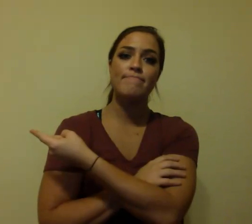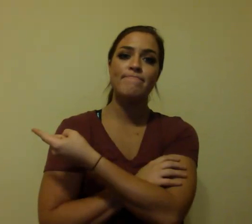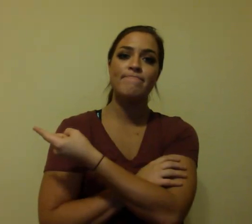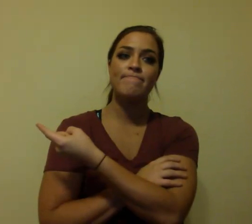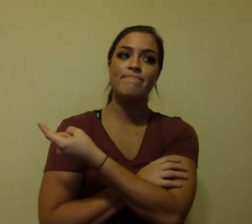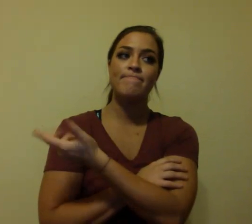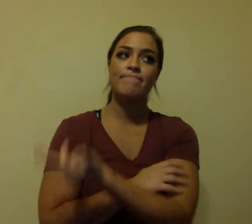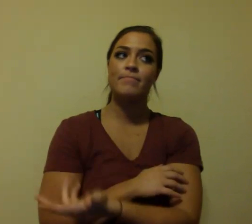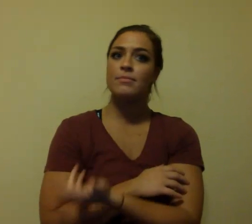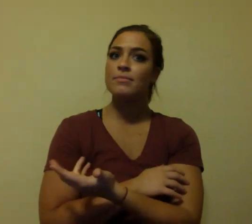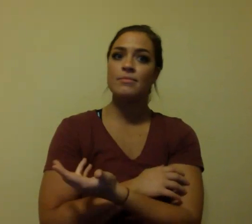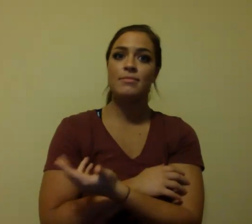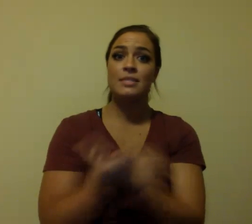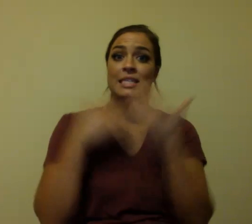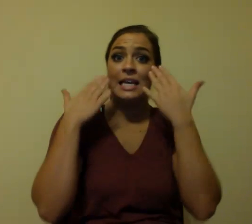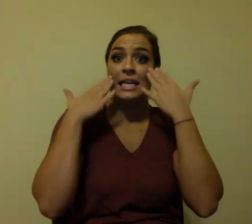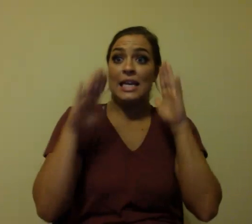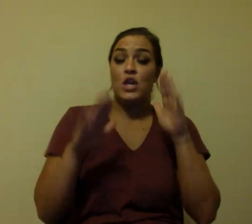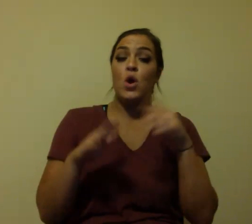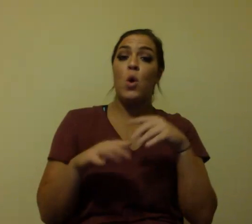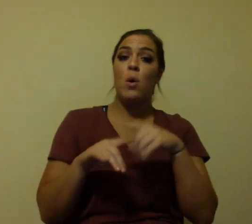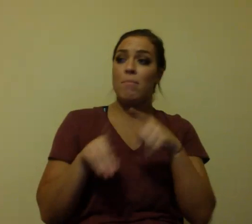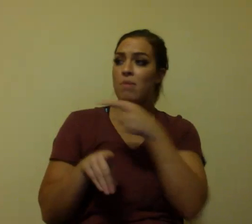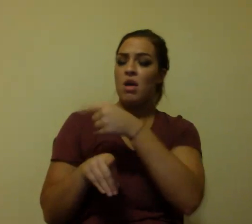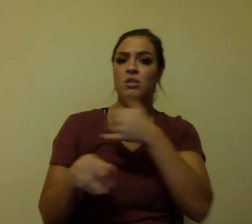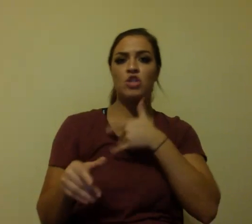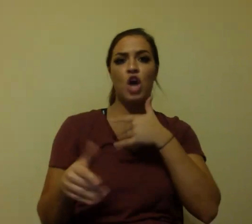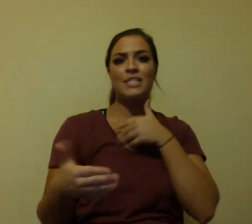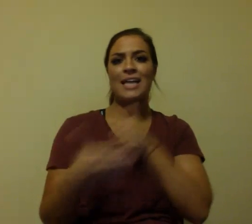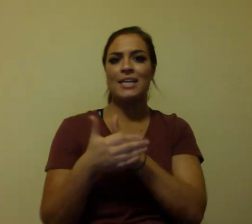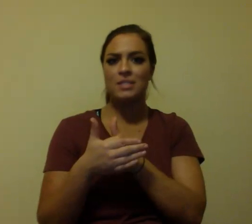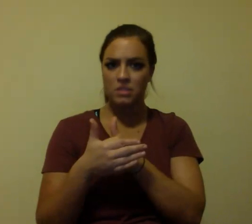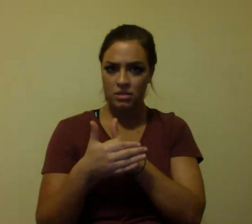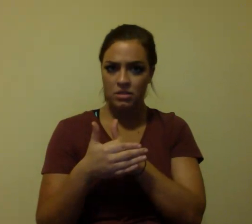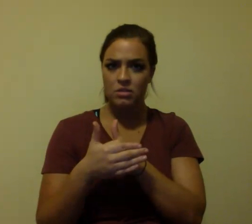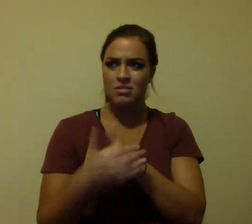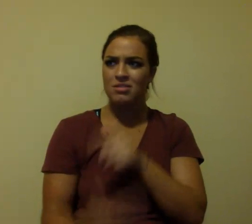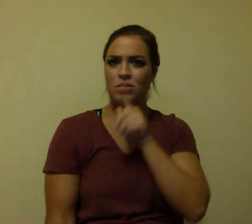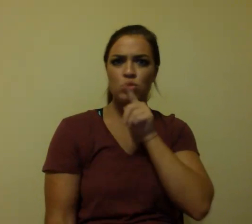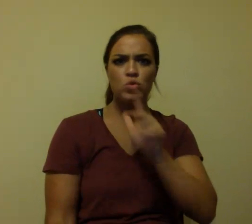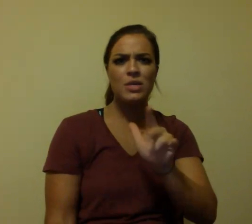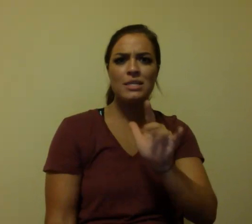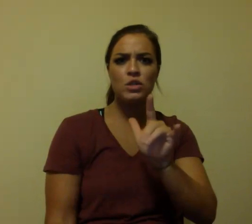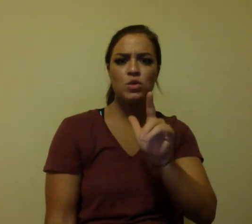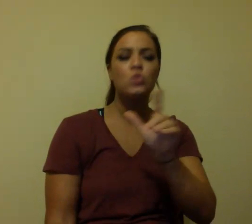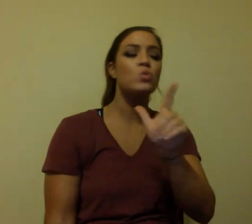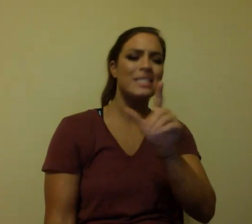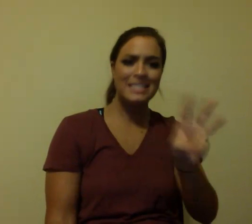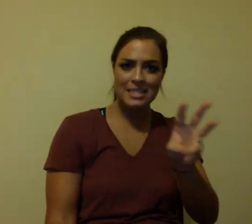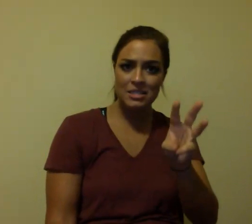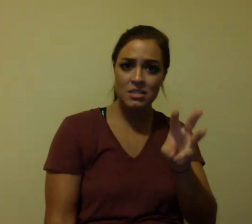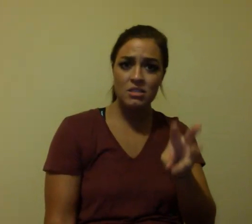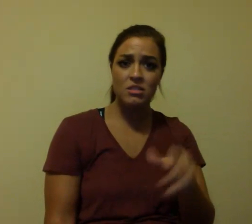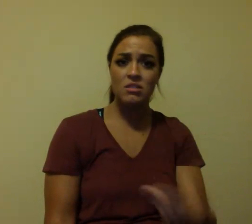We didn't know at the time, but he'd had a heart attack. He was only 26. He didn't have any history of heart